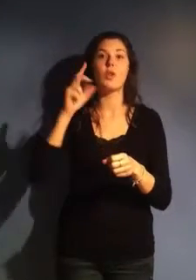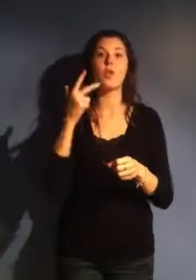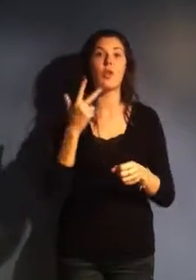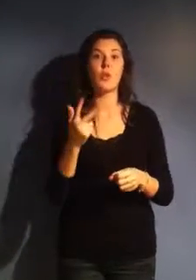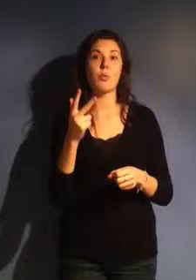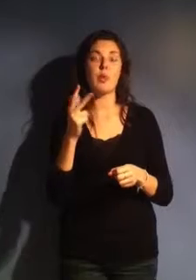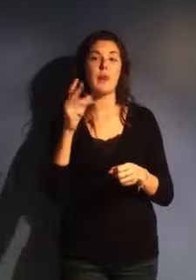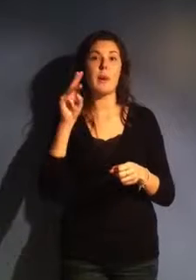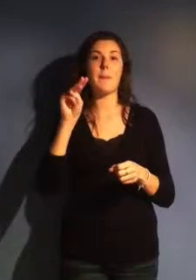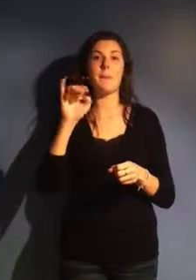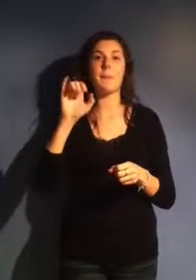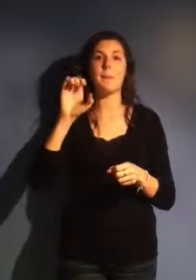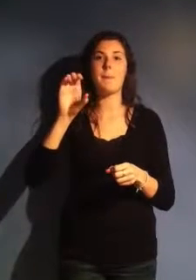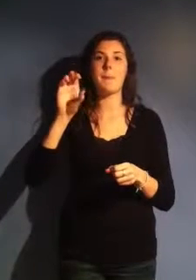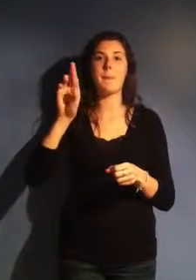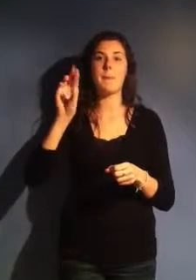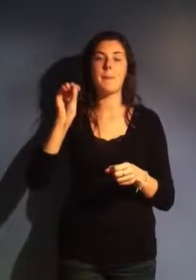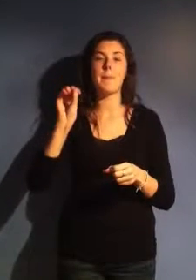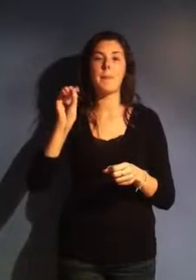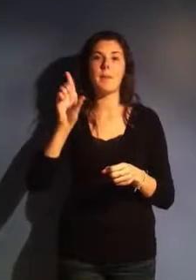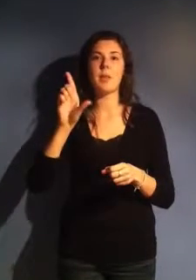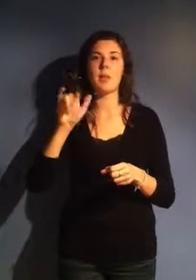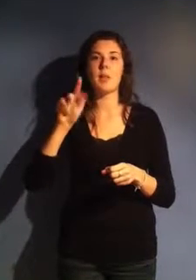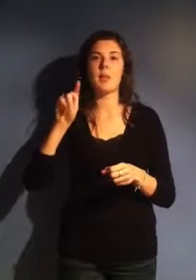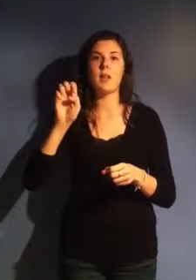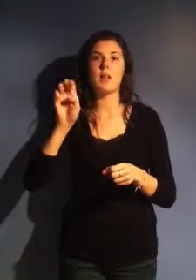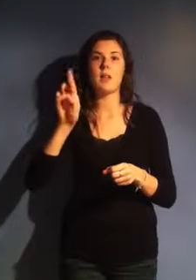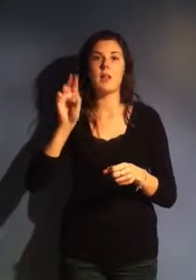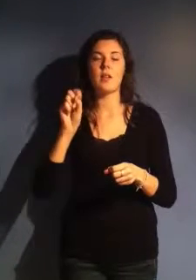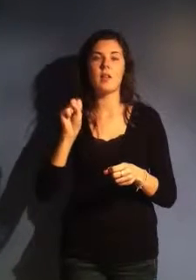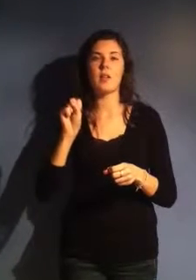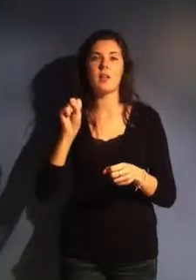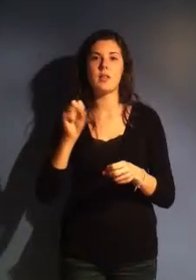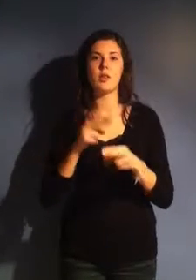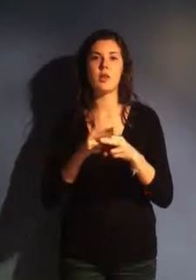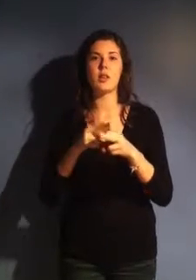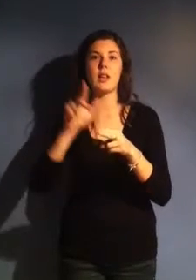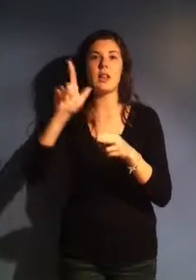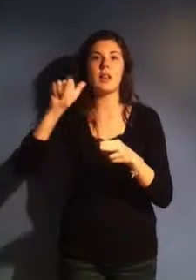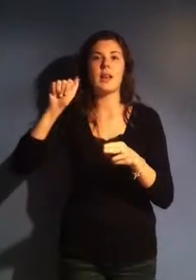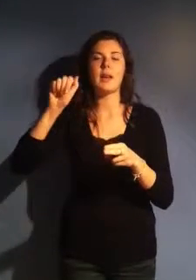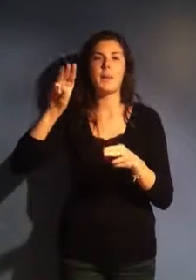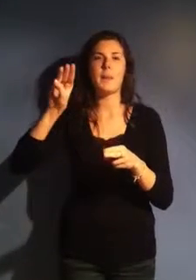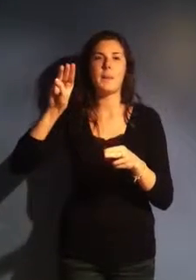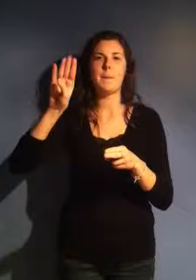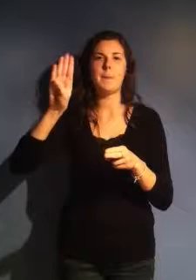them, it's called lambda, Lambda, and that's the Greek letter. And